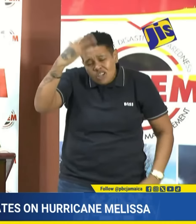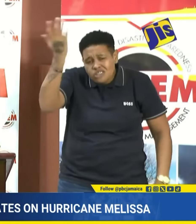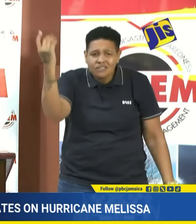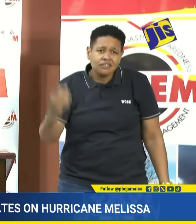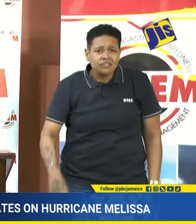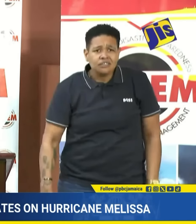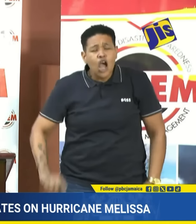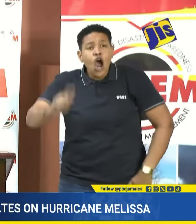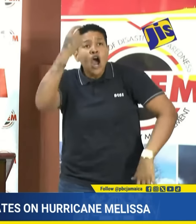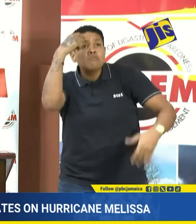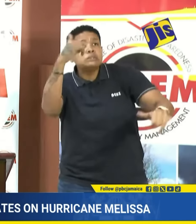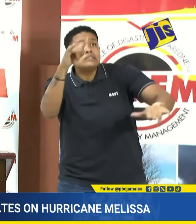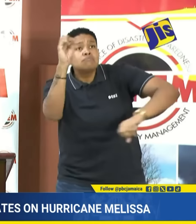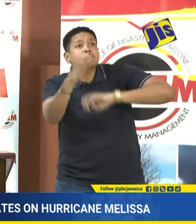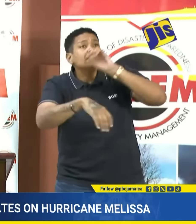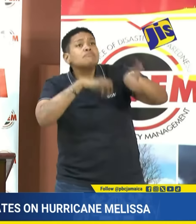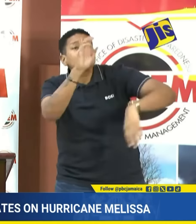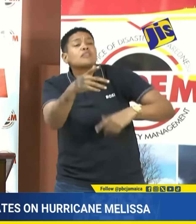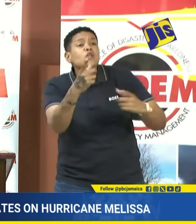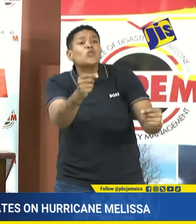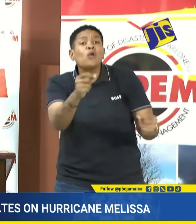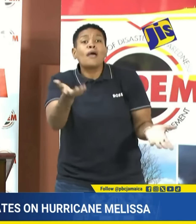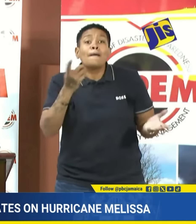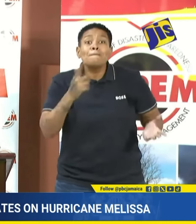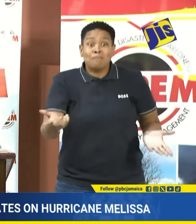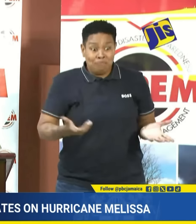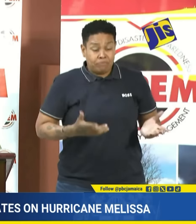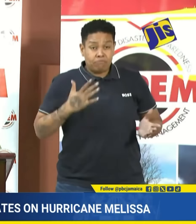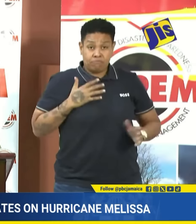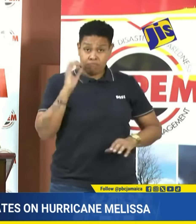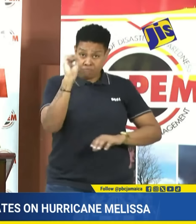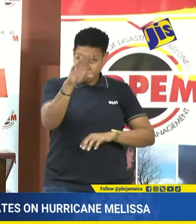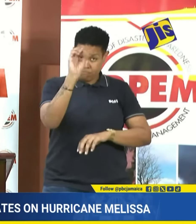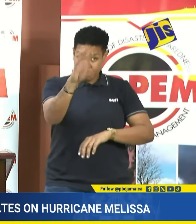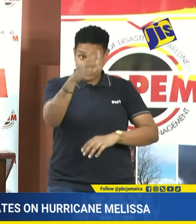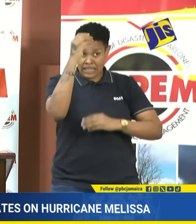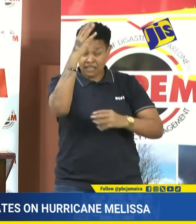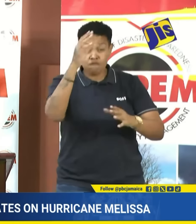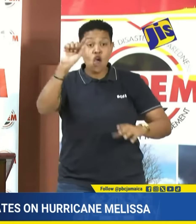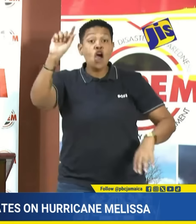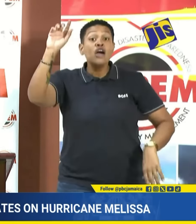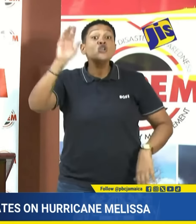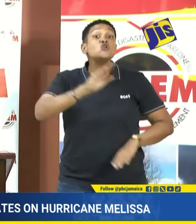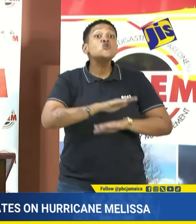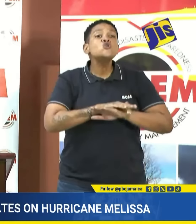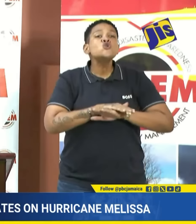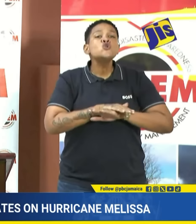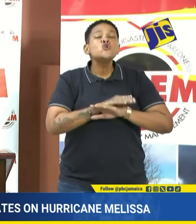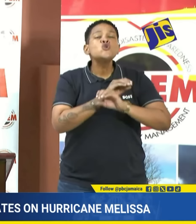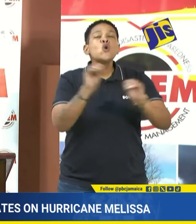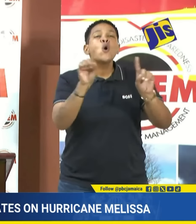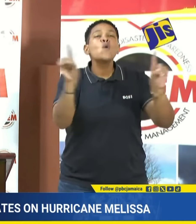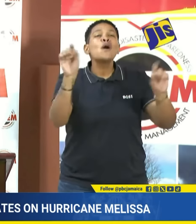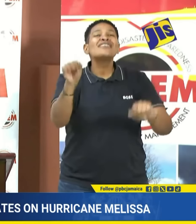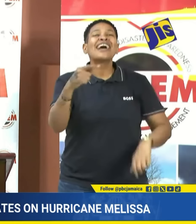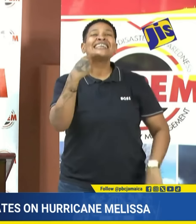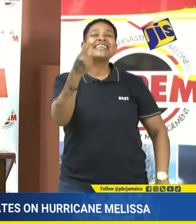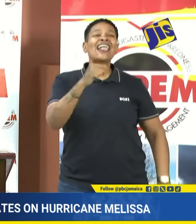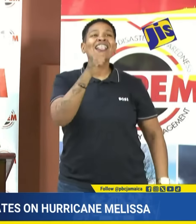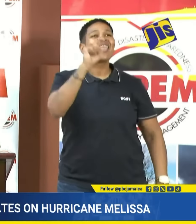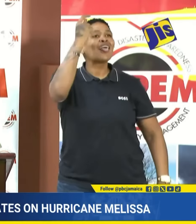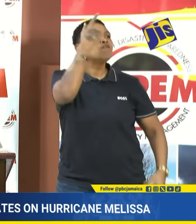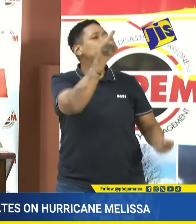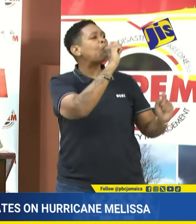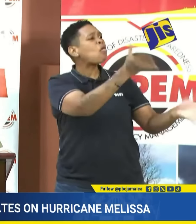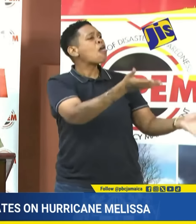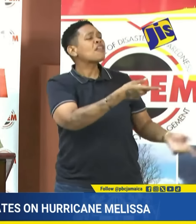And the government continues to play its part, and nobody can deny that the government has